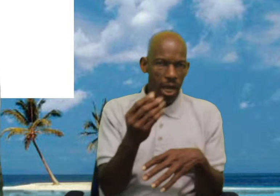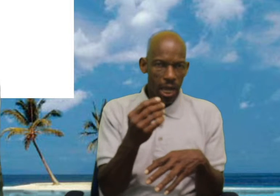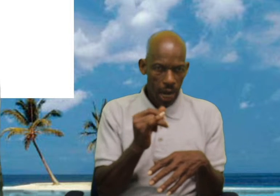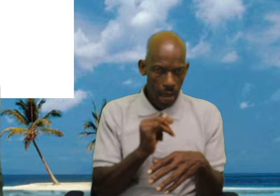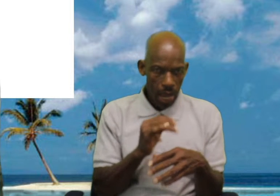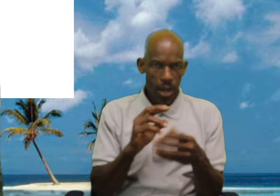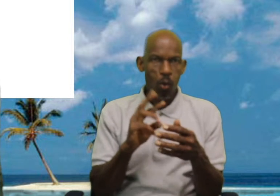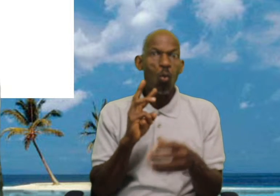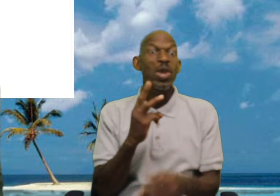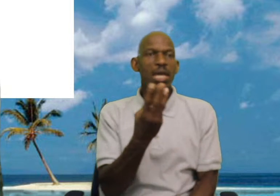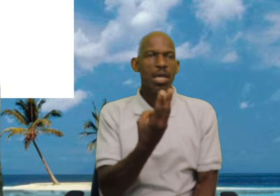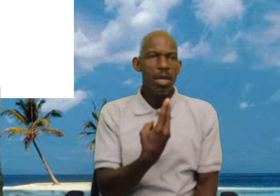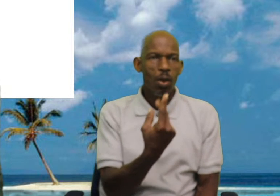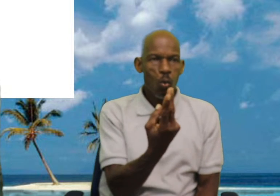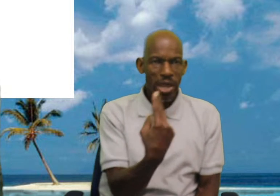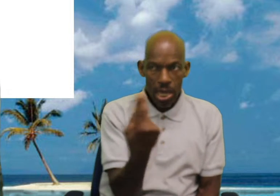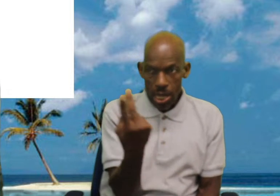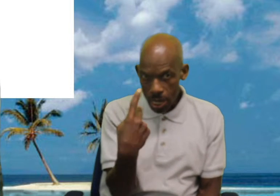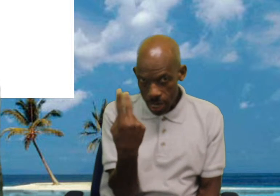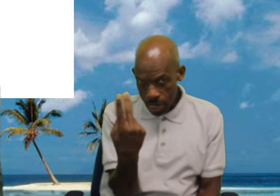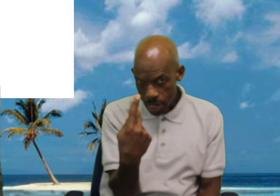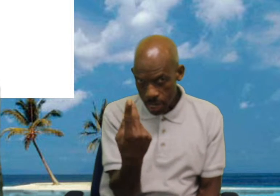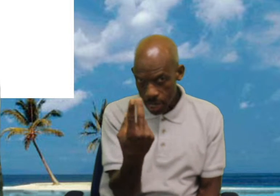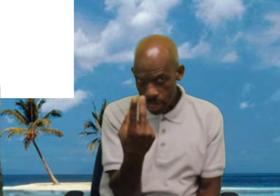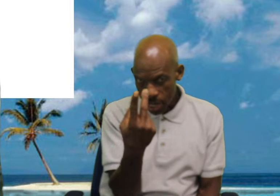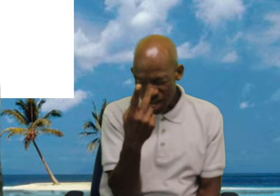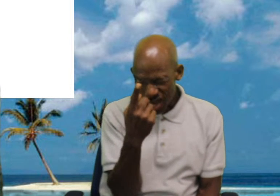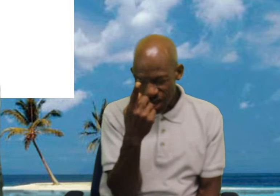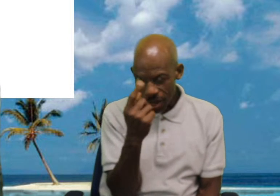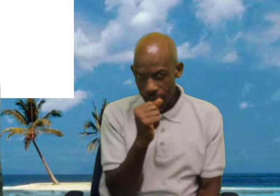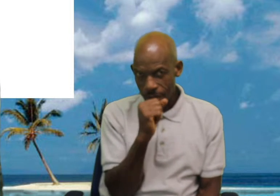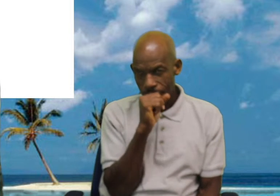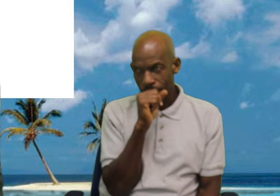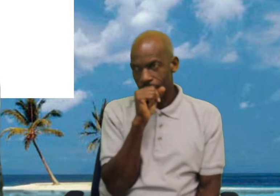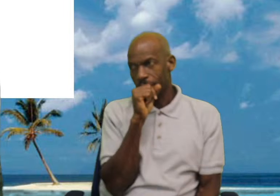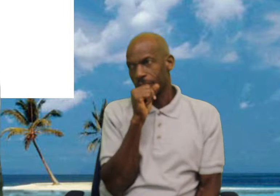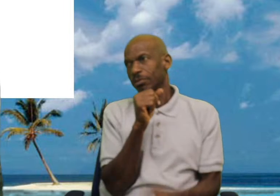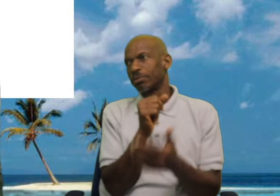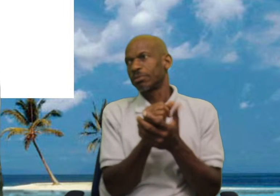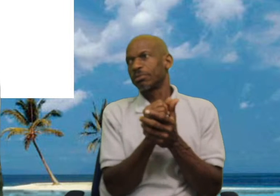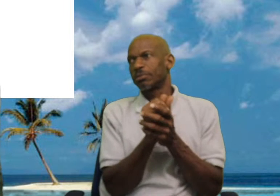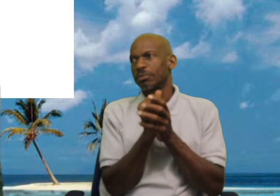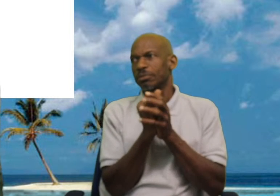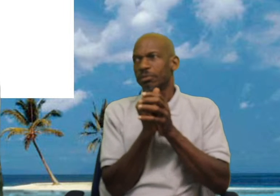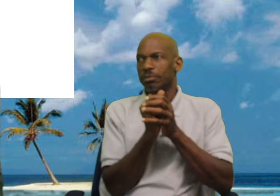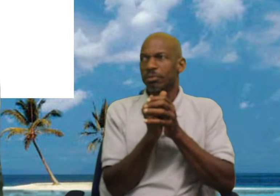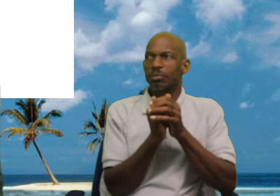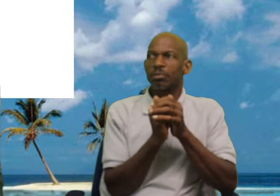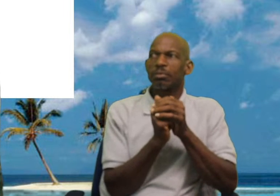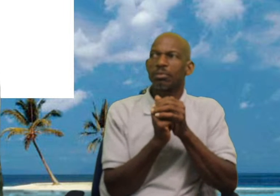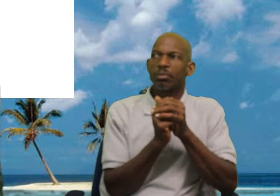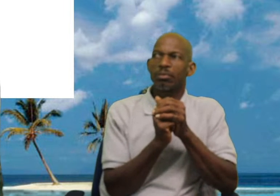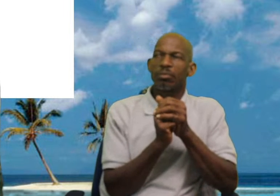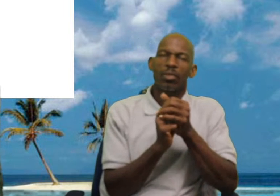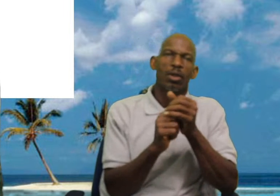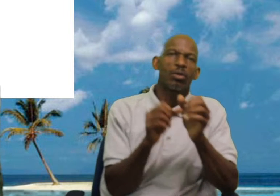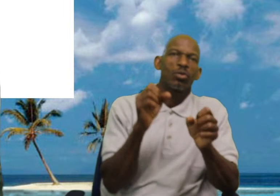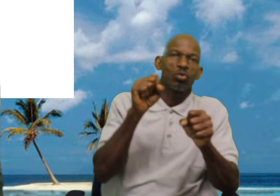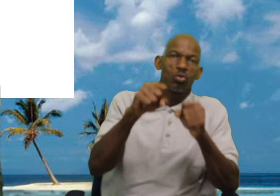The circle that I have here is what we will say we. It